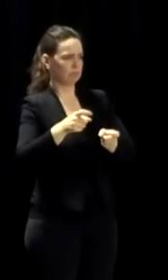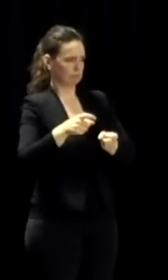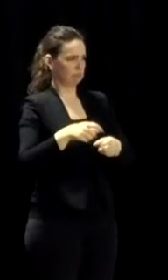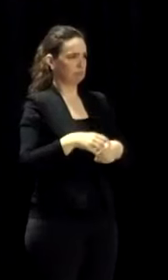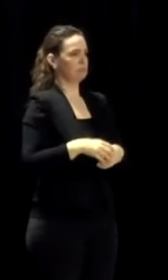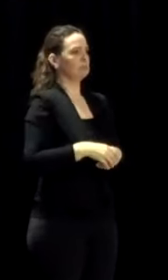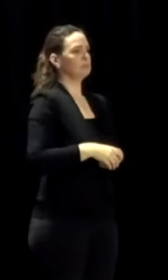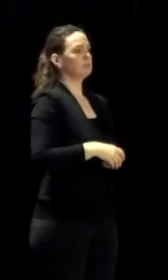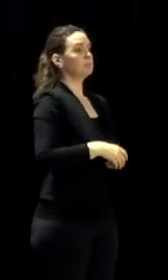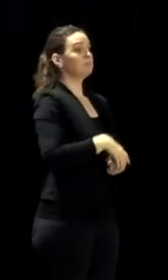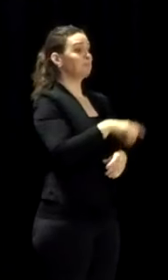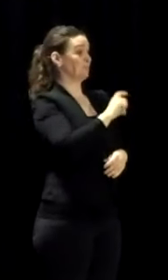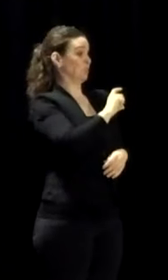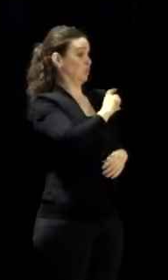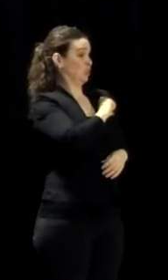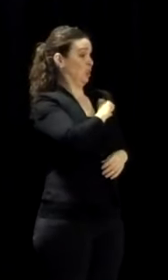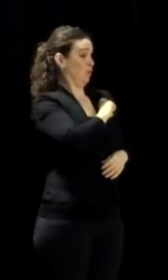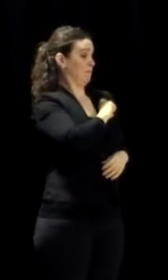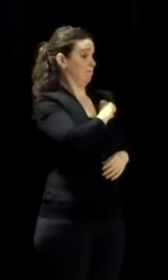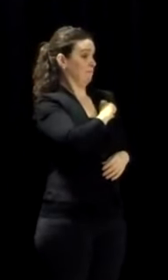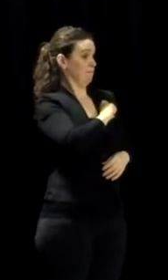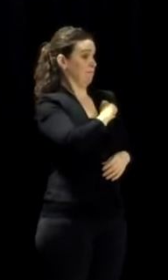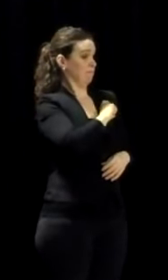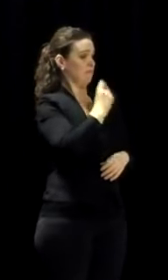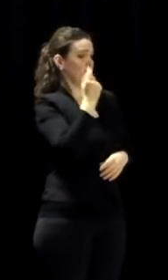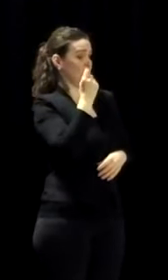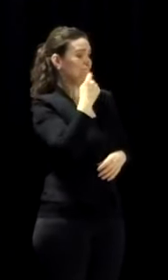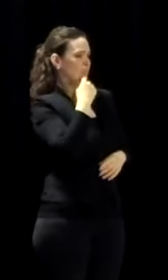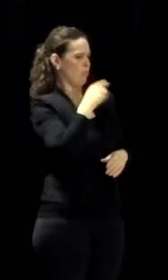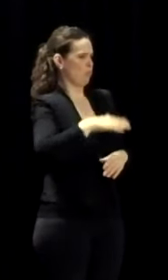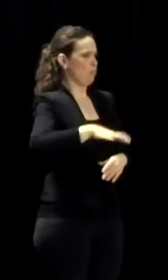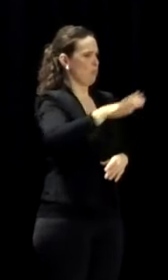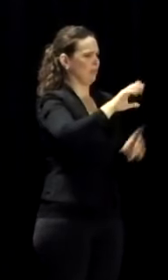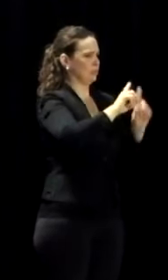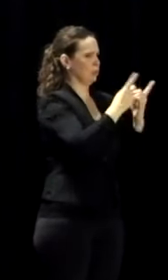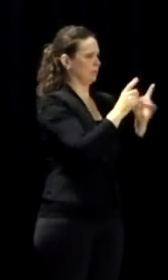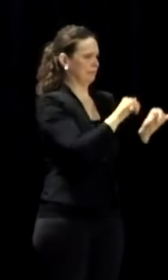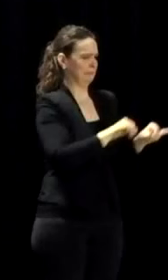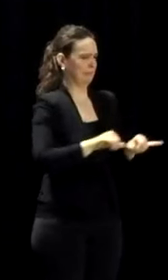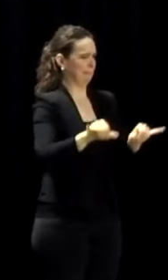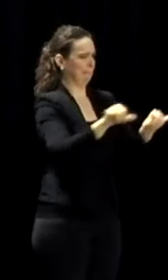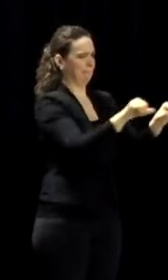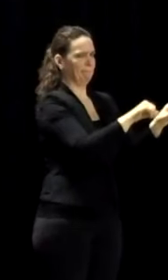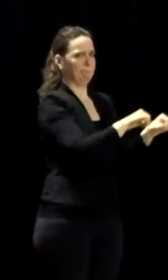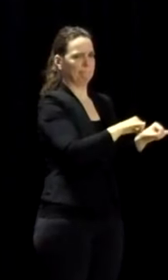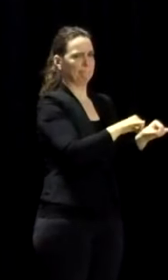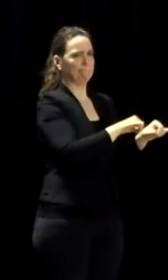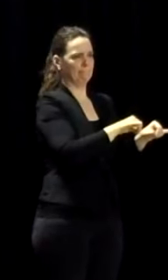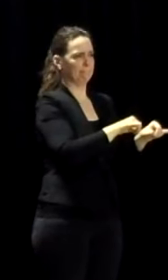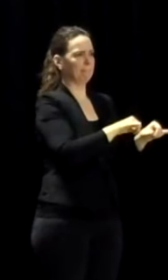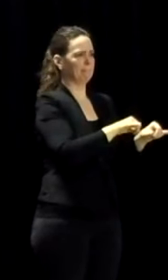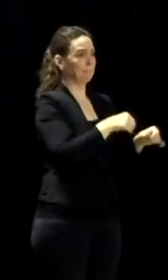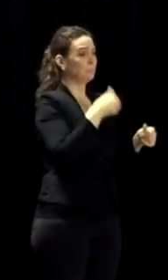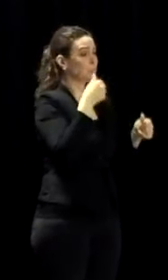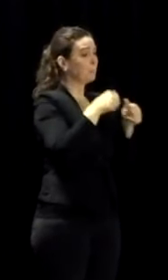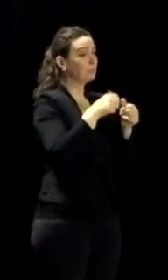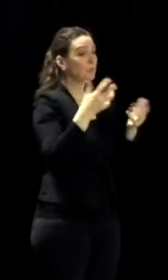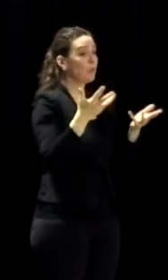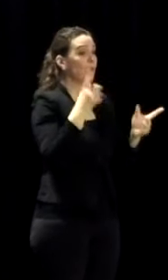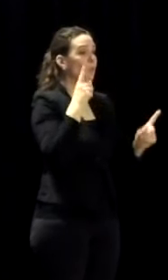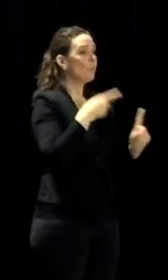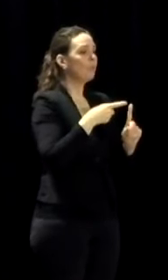police departments to make sure that we're being consistent in how we apply. But generally speaking, that the goal is educate and inform.